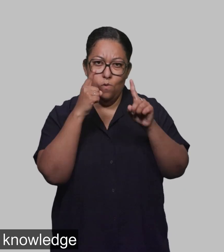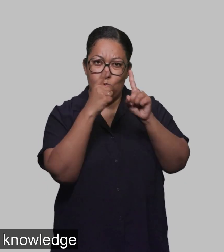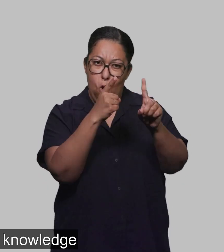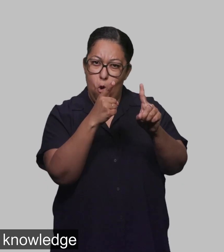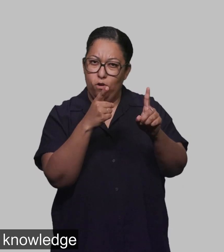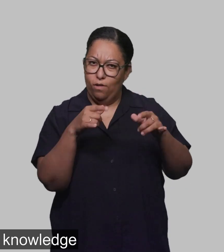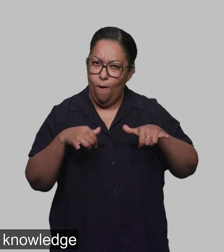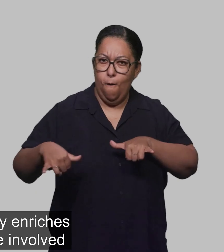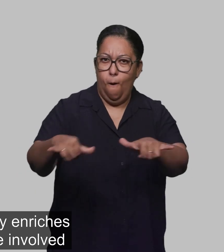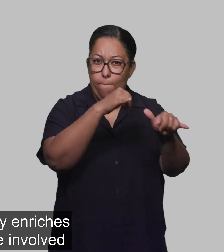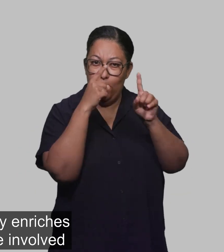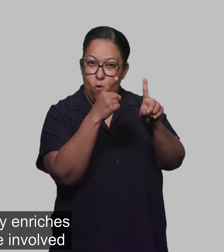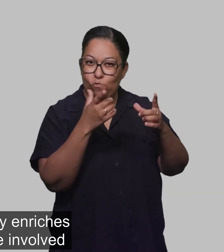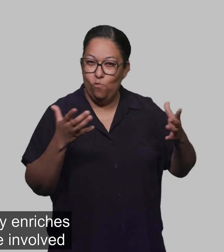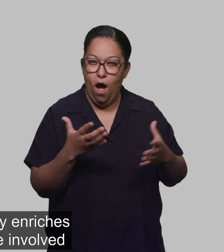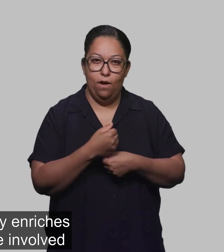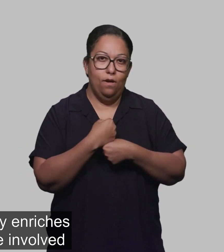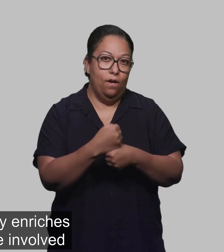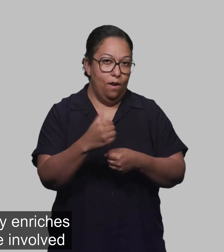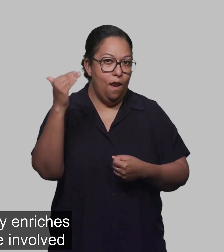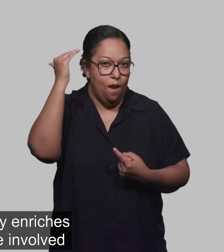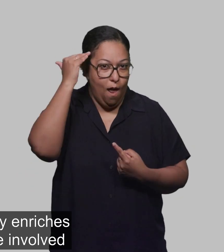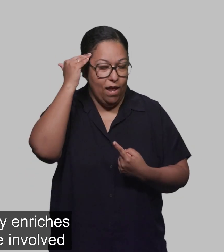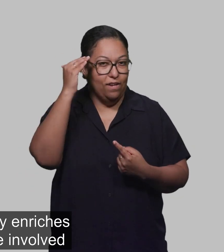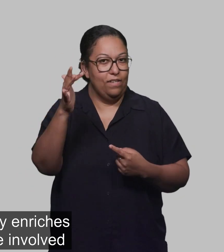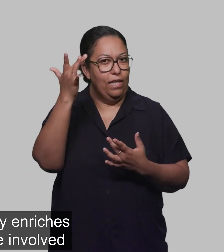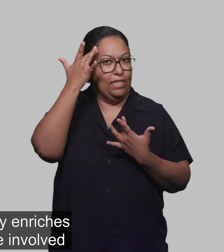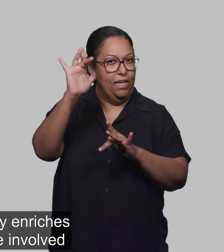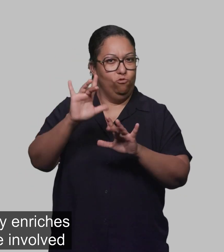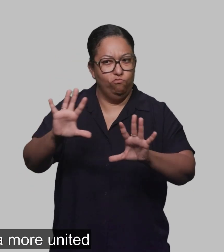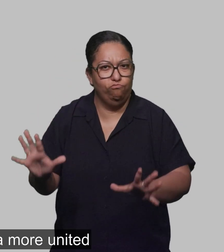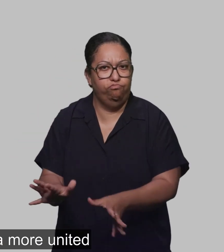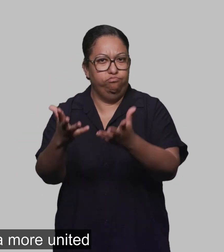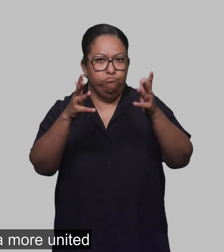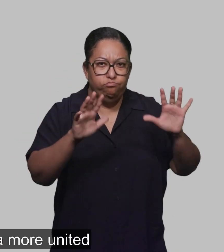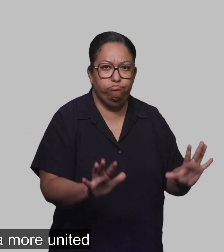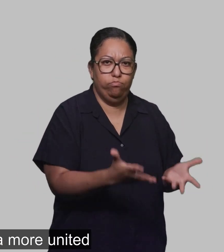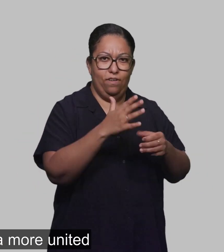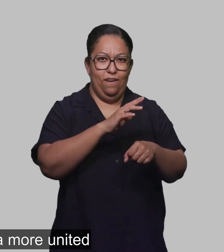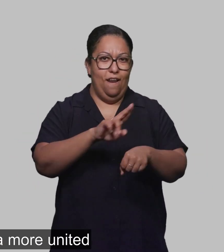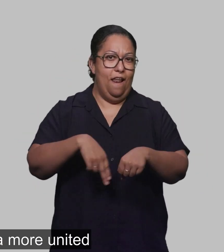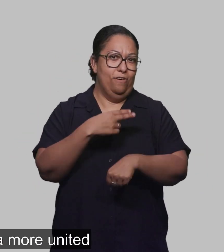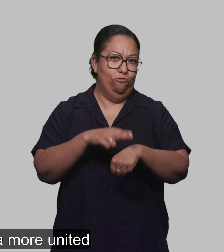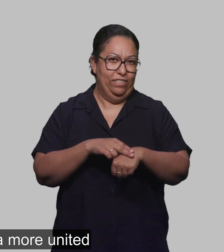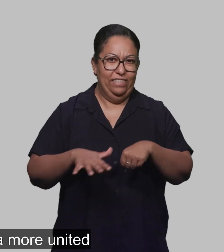which generates knowledge that intellectually enriches nations that are involved and help develop a more united